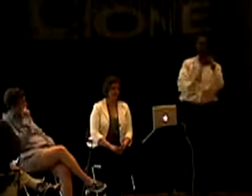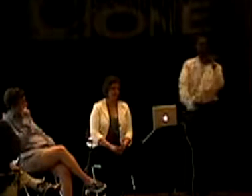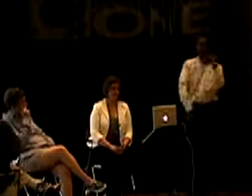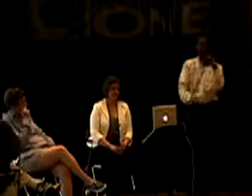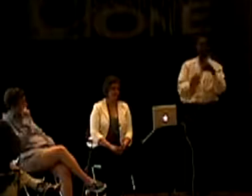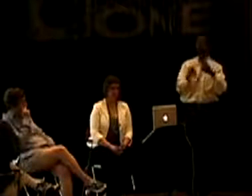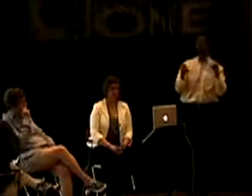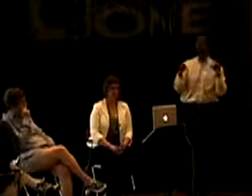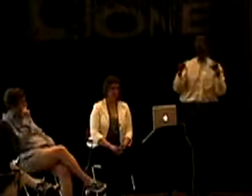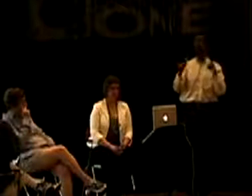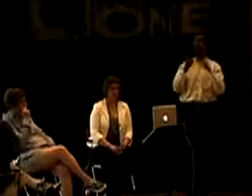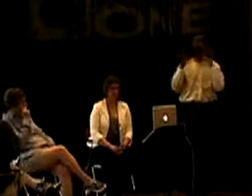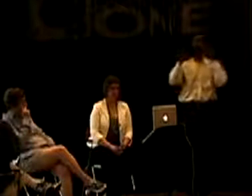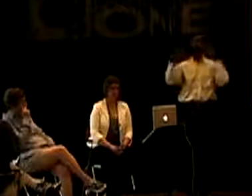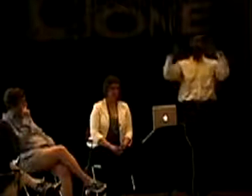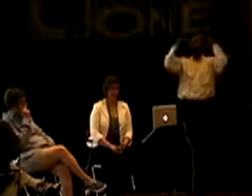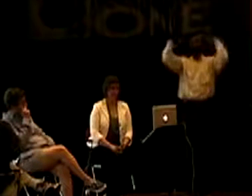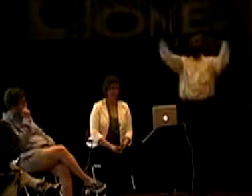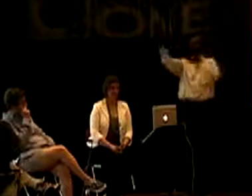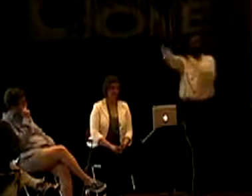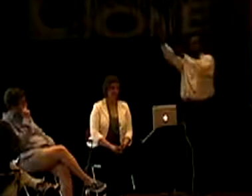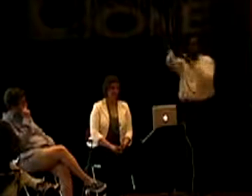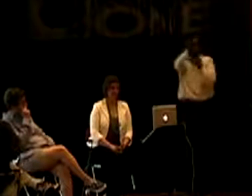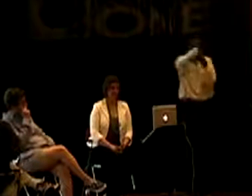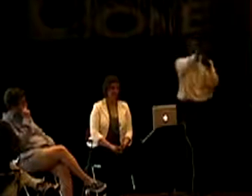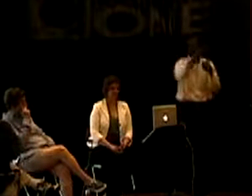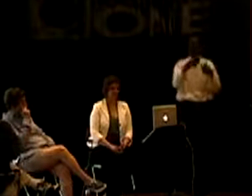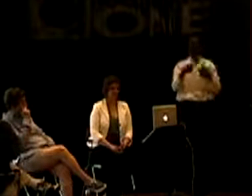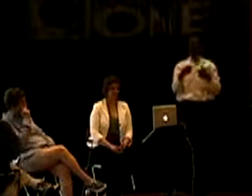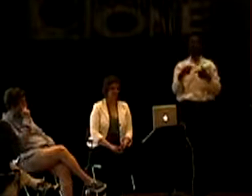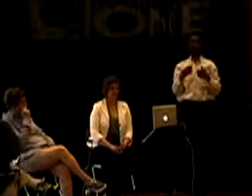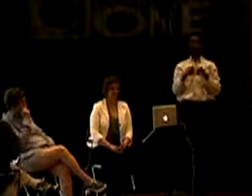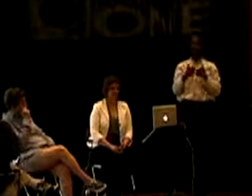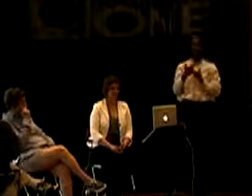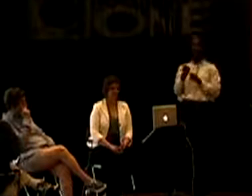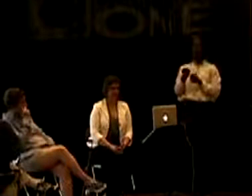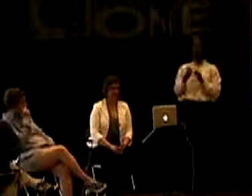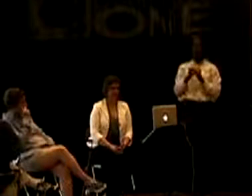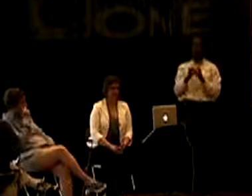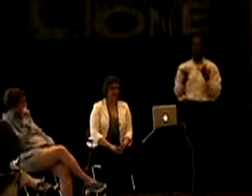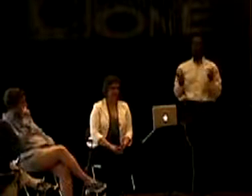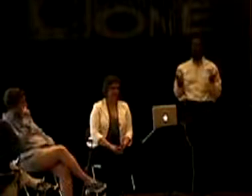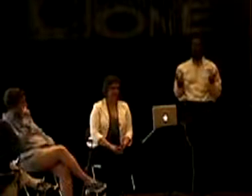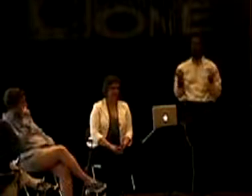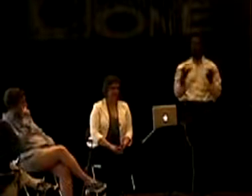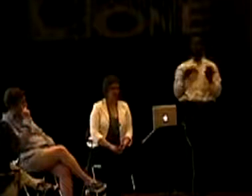had to find, the balance I needed to find was, I needed to find the balance between letting the language be